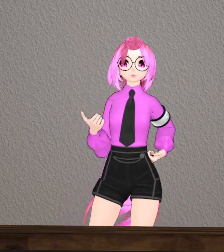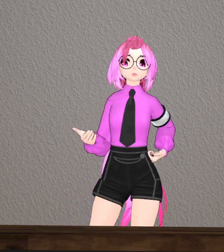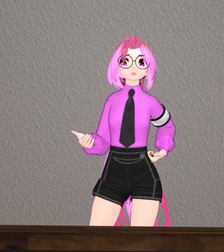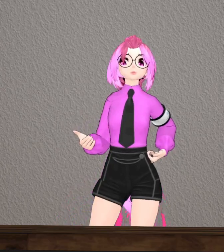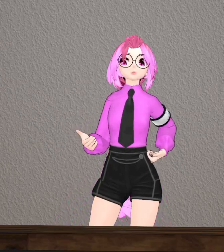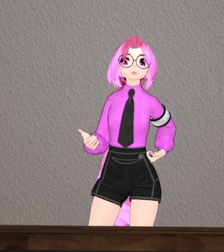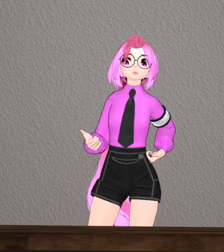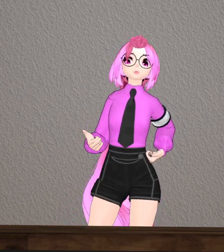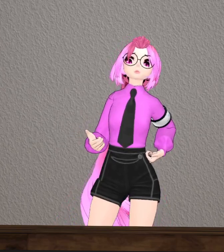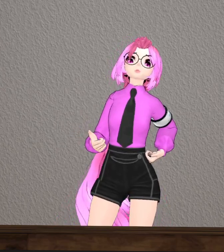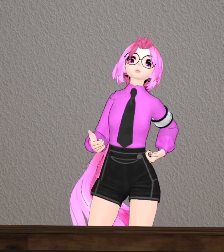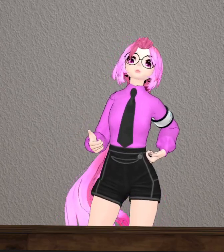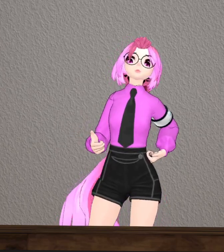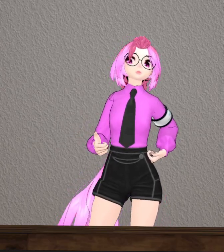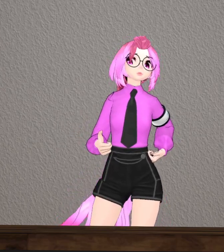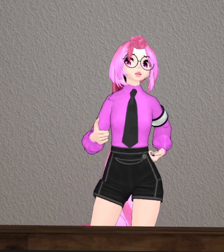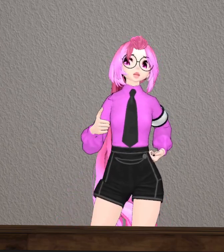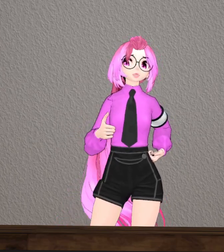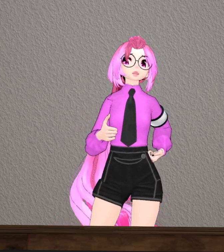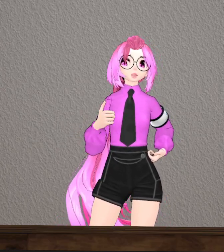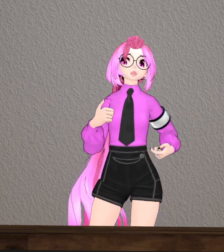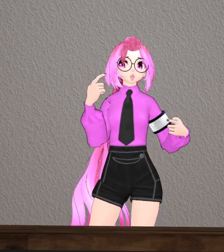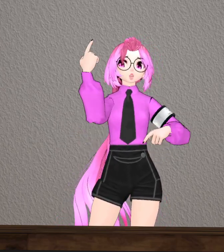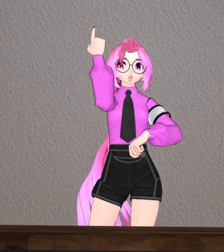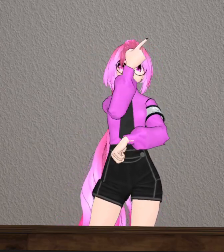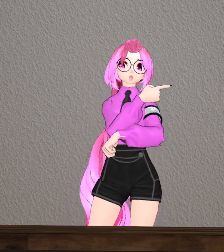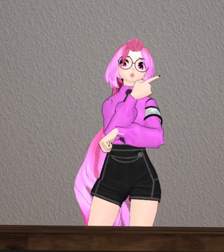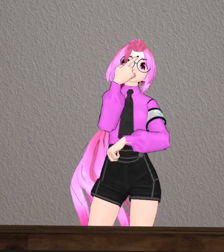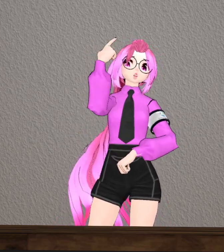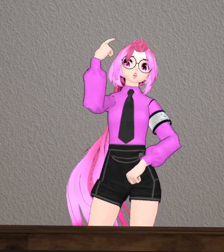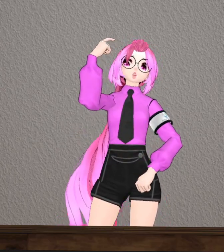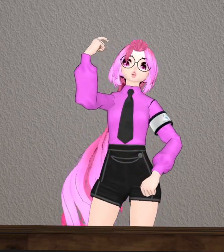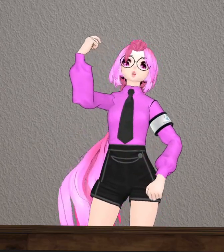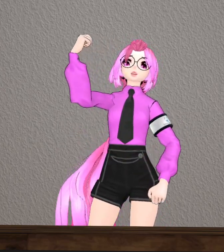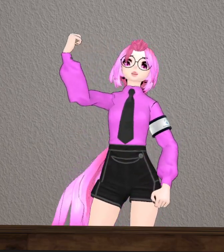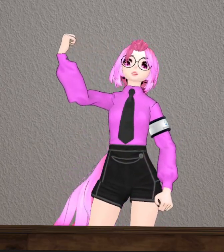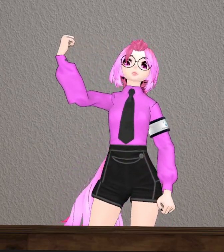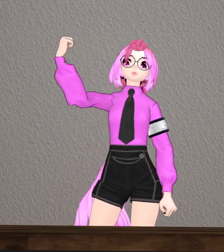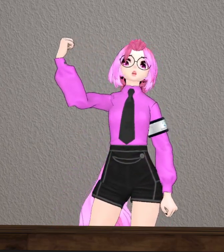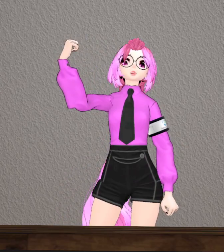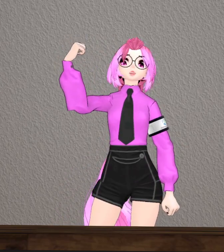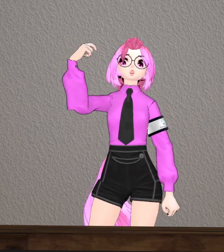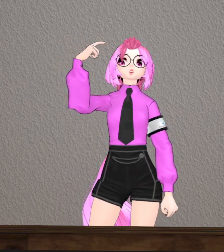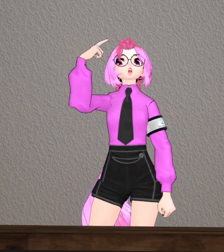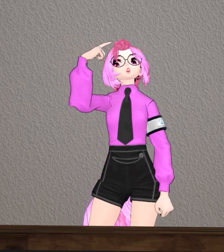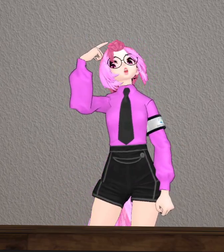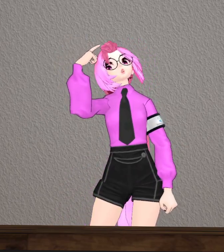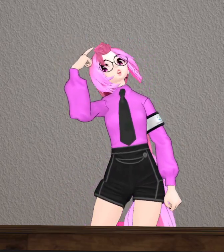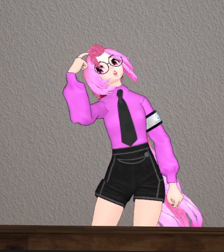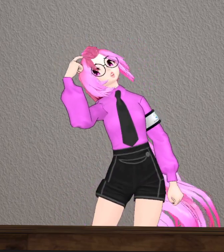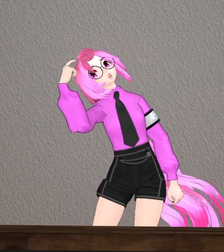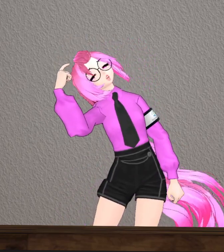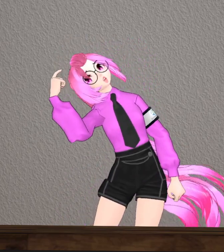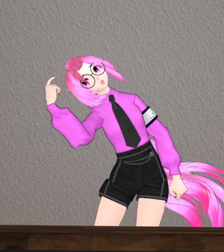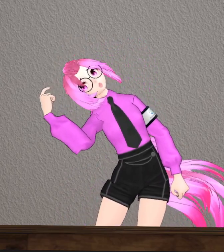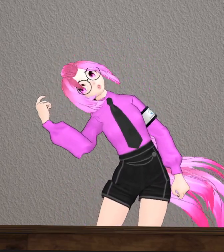daydreaming? I sign daydreaming like daydream, or I also sign like drifting,